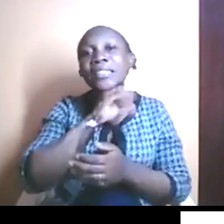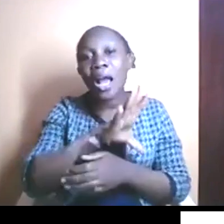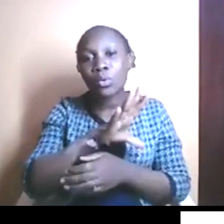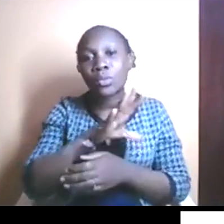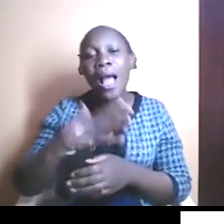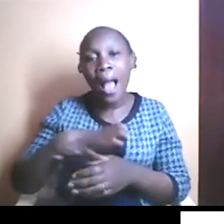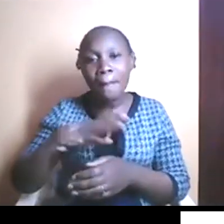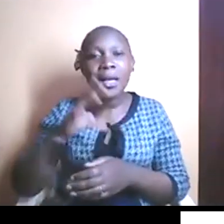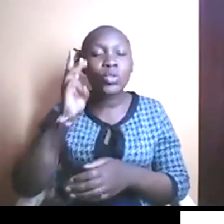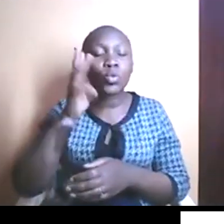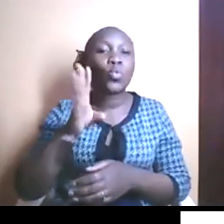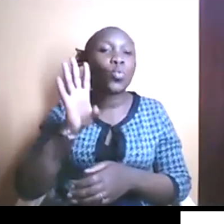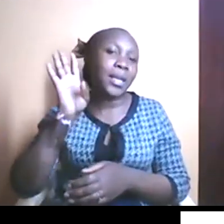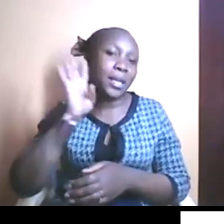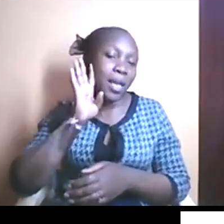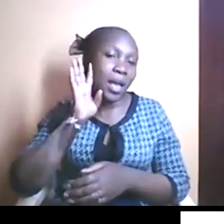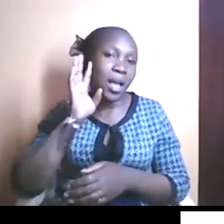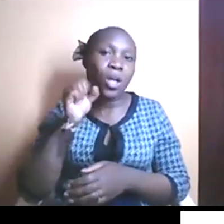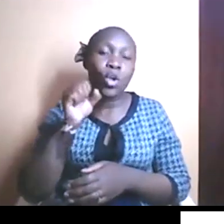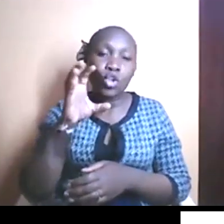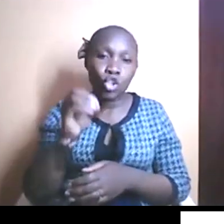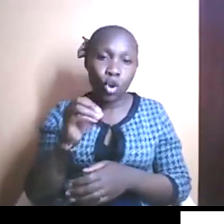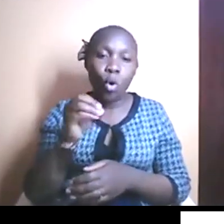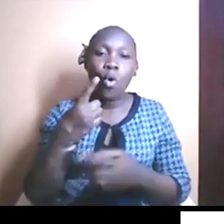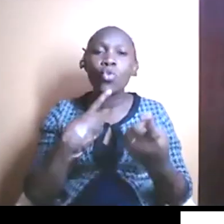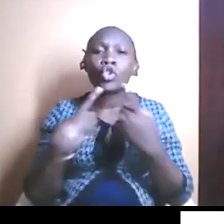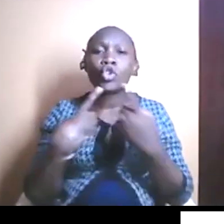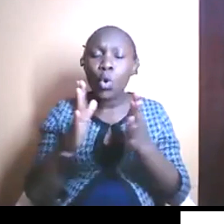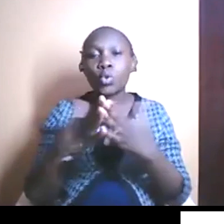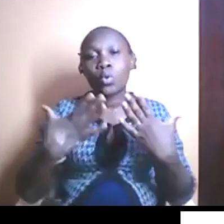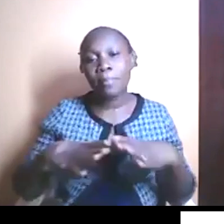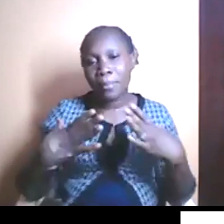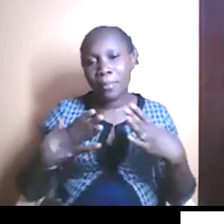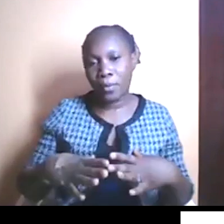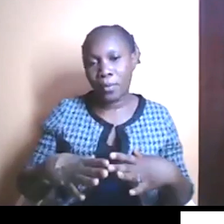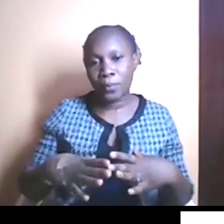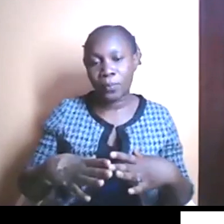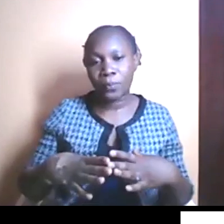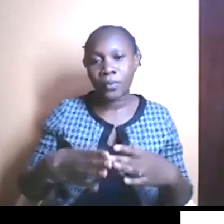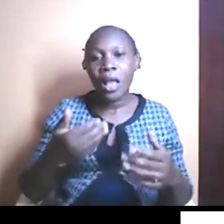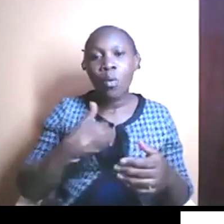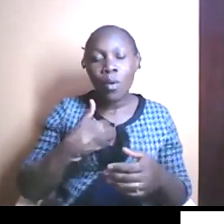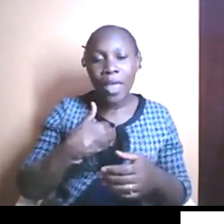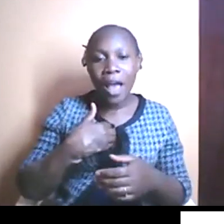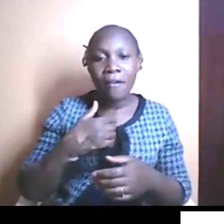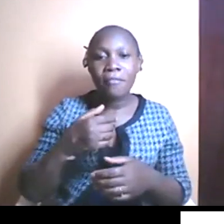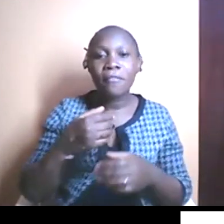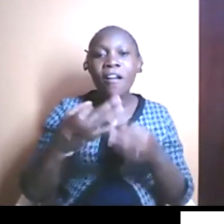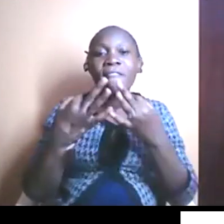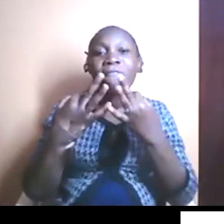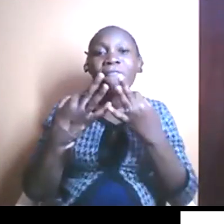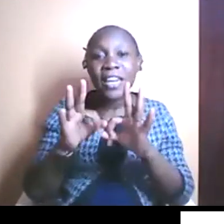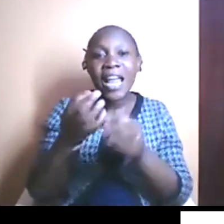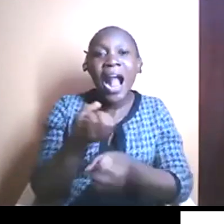keep reaching out. There are toll-free counseling services at